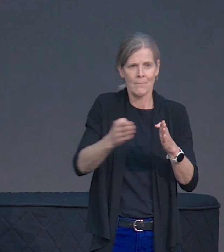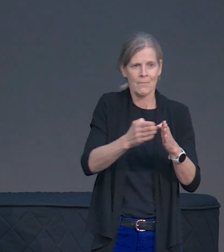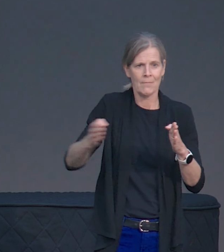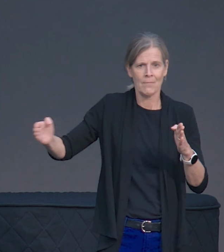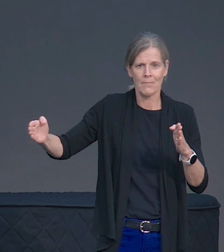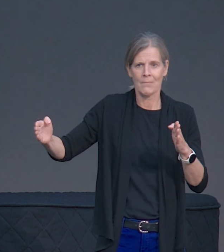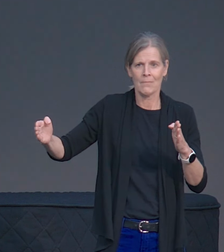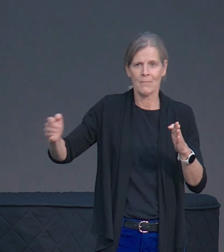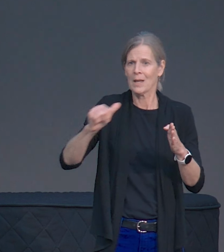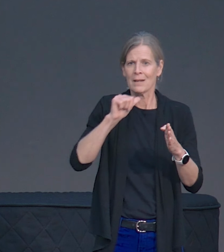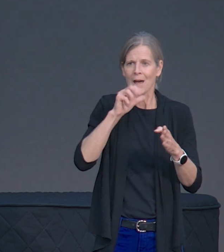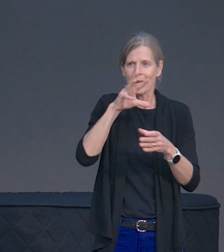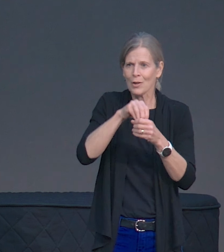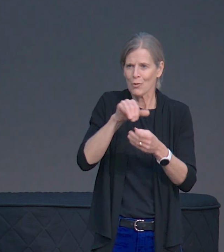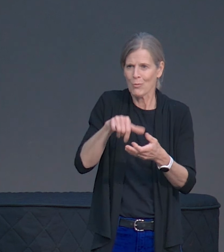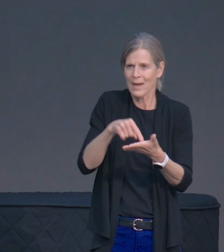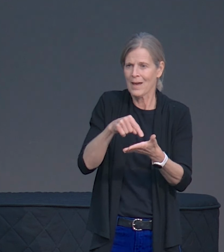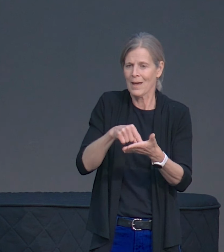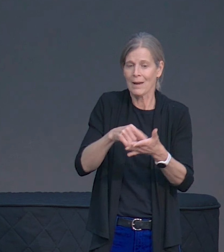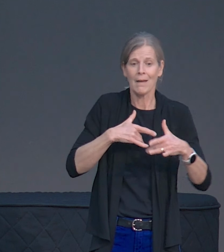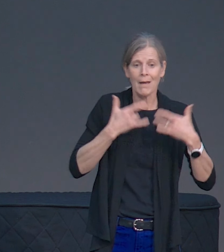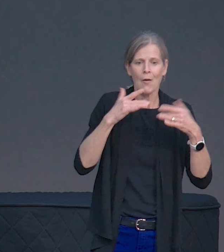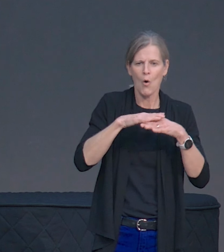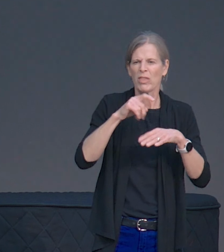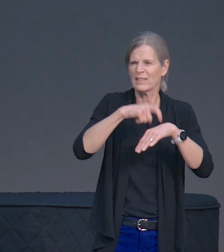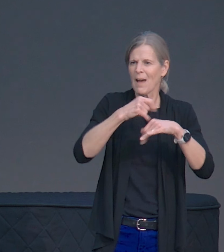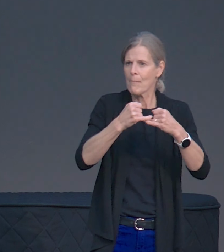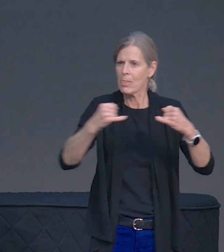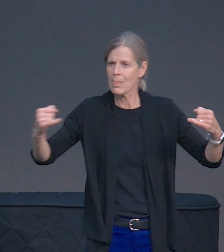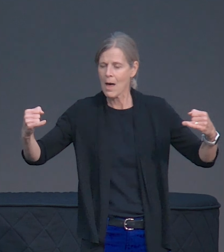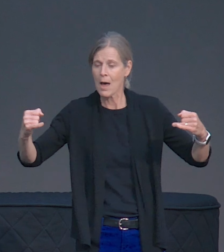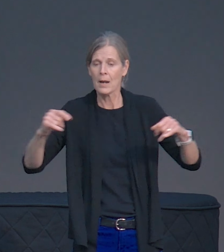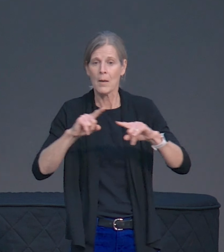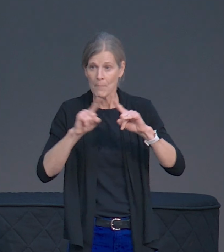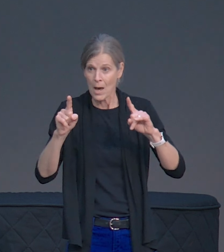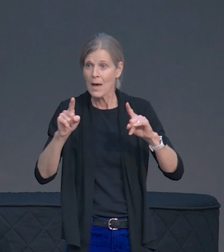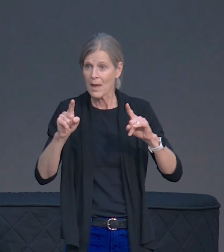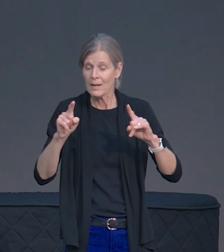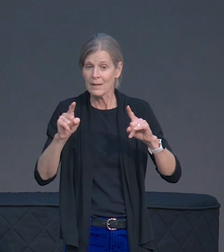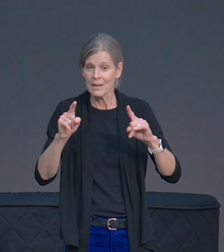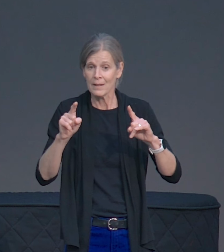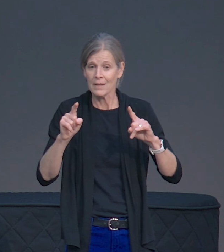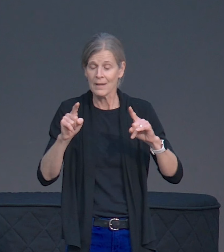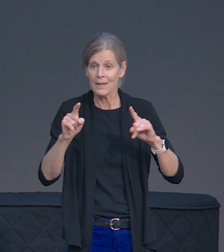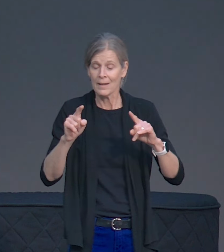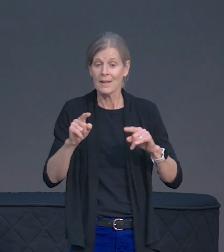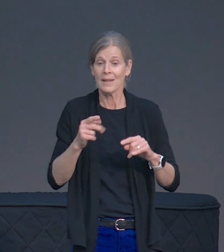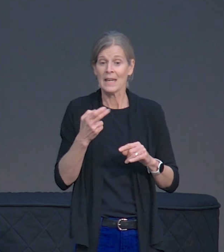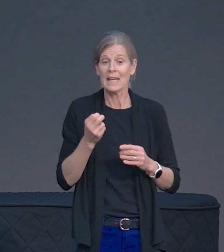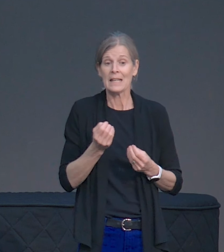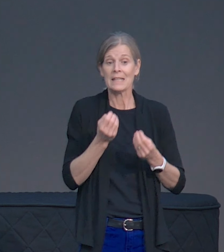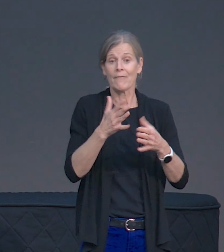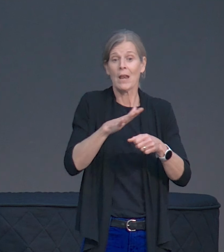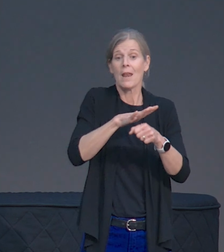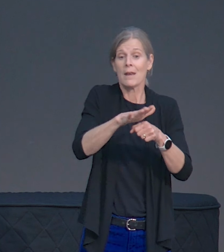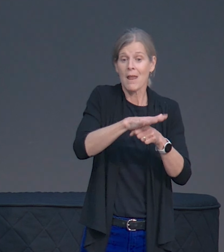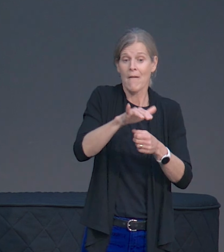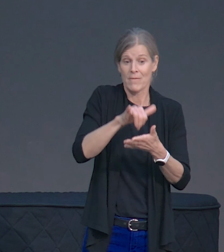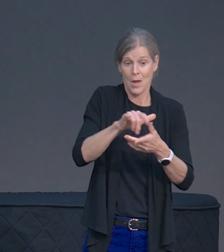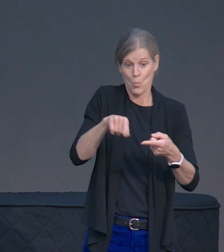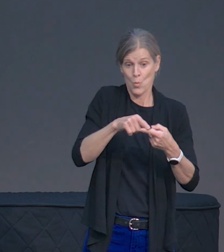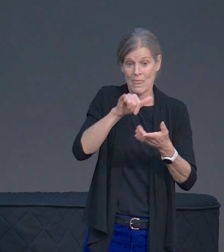It Didn't Include All The Events On The Timeline But He Was Given Enough That At The Time Of The